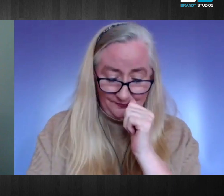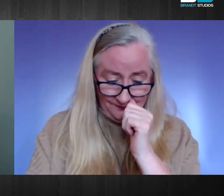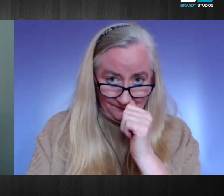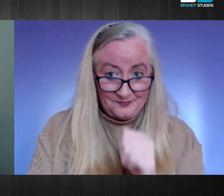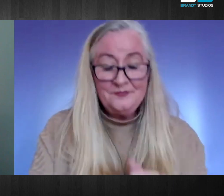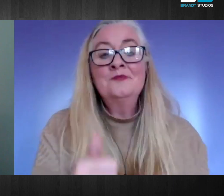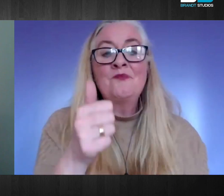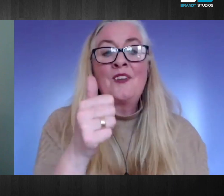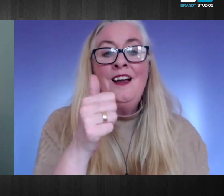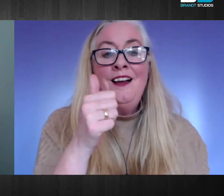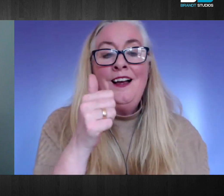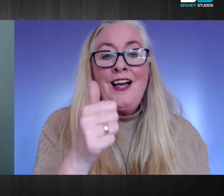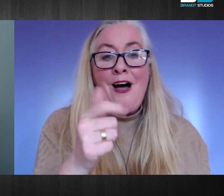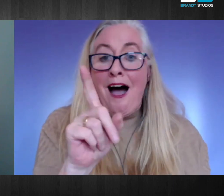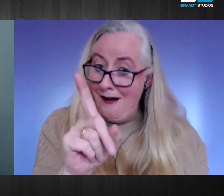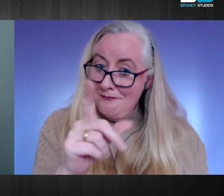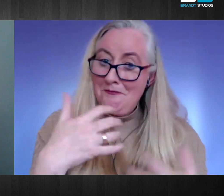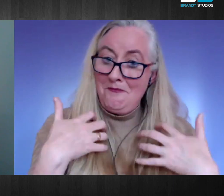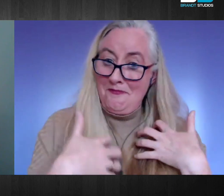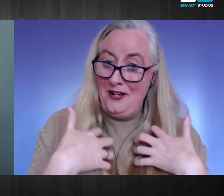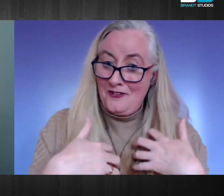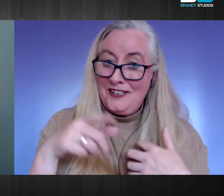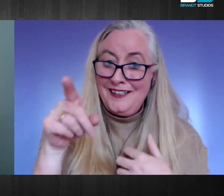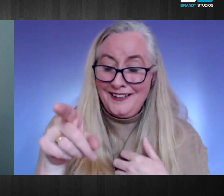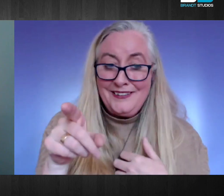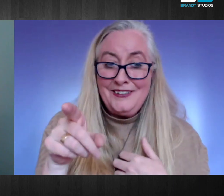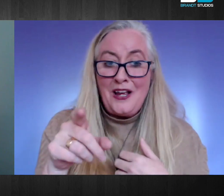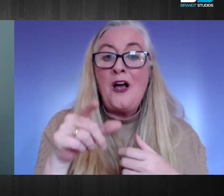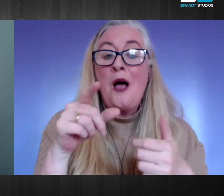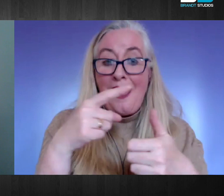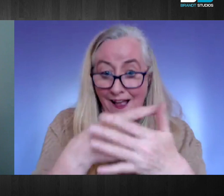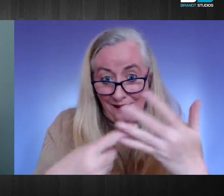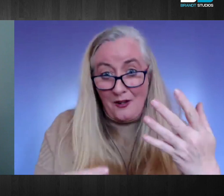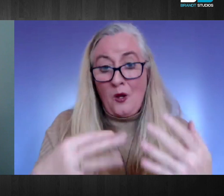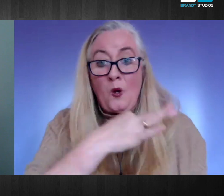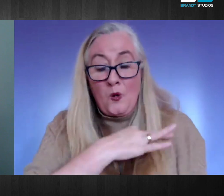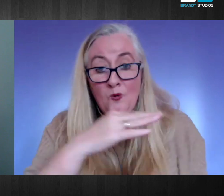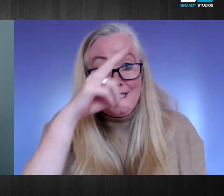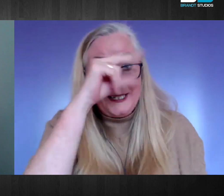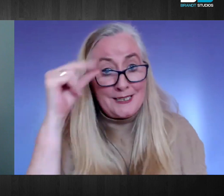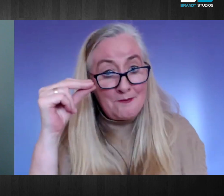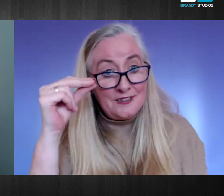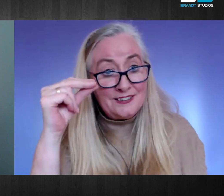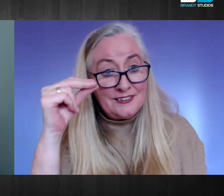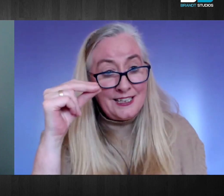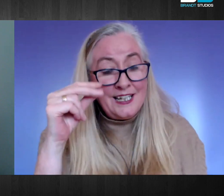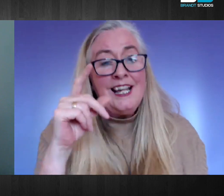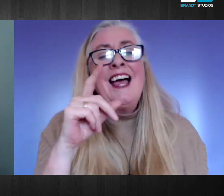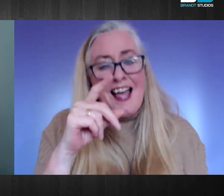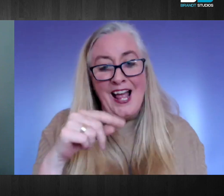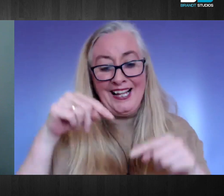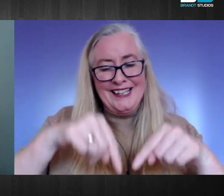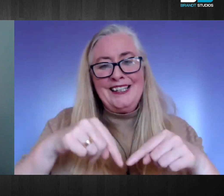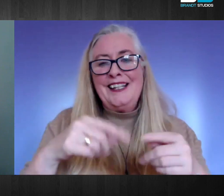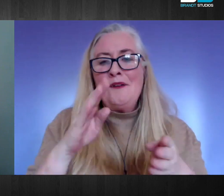Very interesting, Deirdre, but nice to see some good examples happening. And as you say, I think it is an evolving situation that